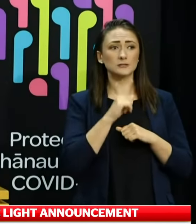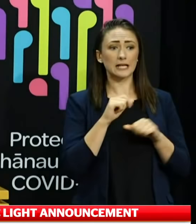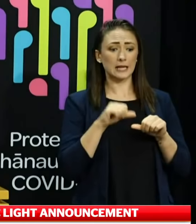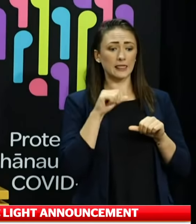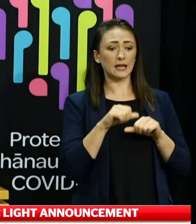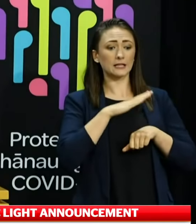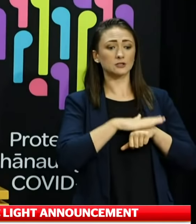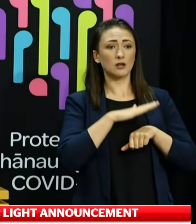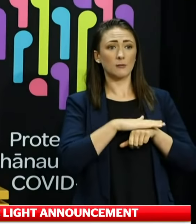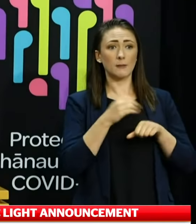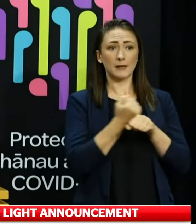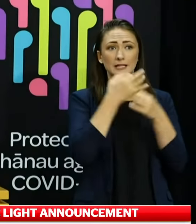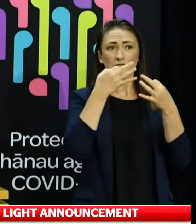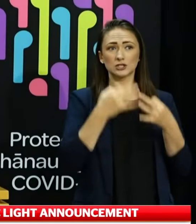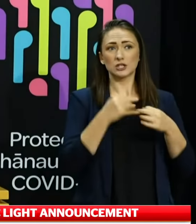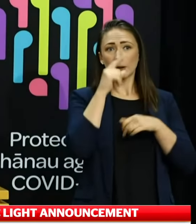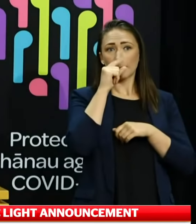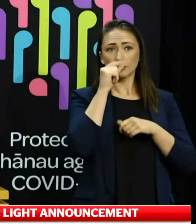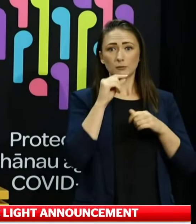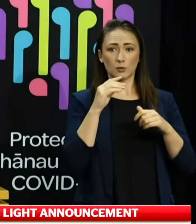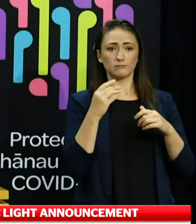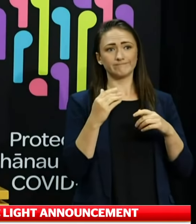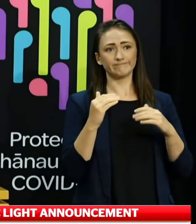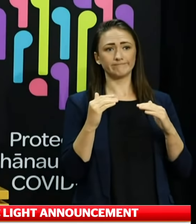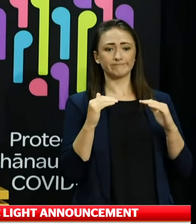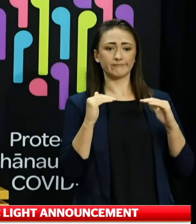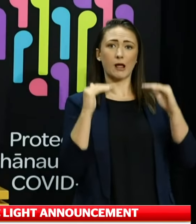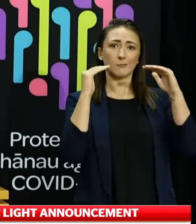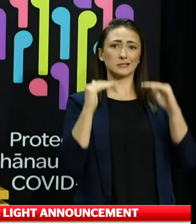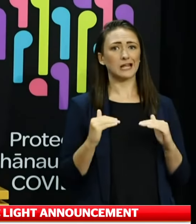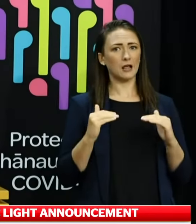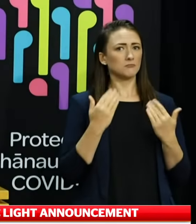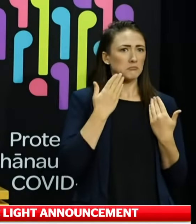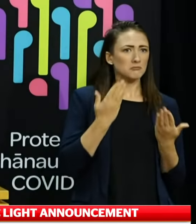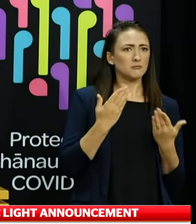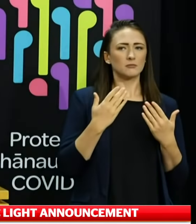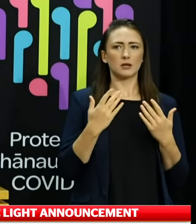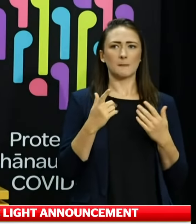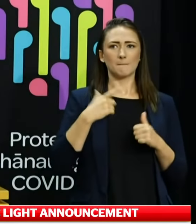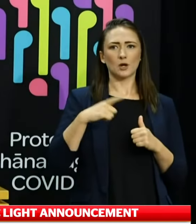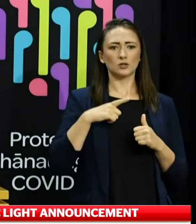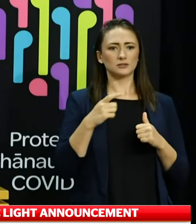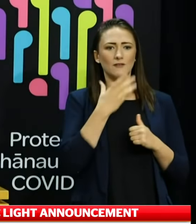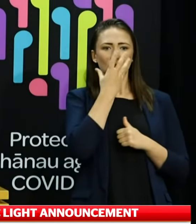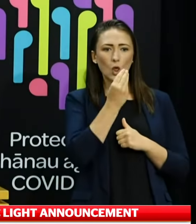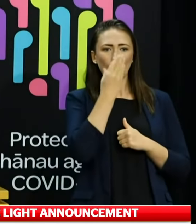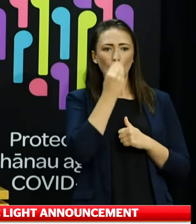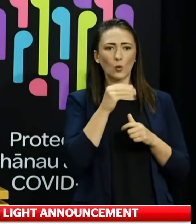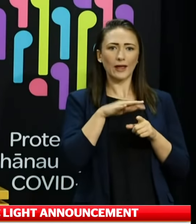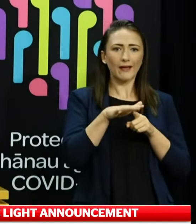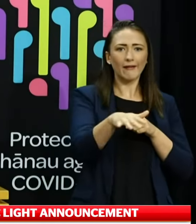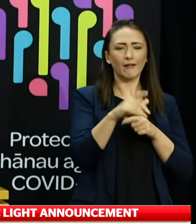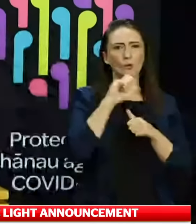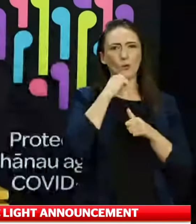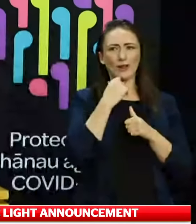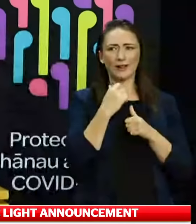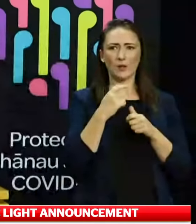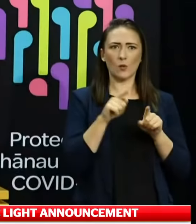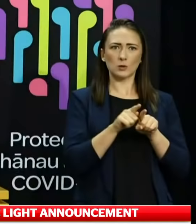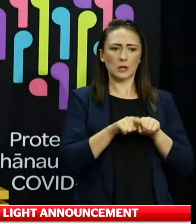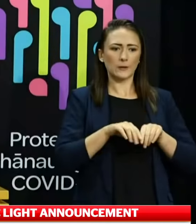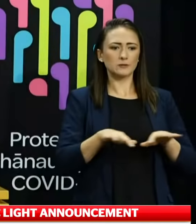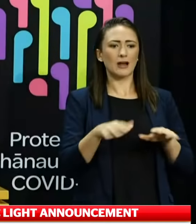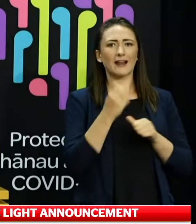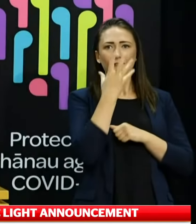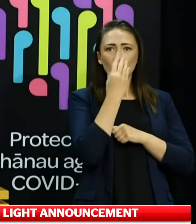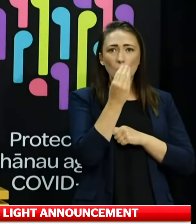like the influenza outbreak influencing that decision. Can you just talk about if other infectious diseases could